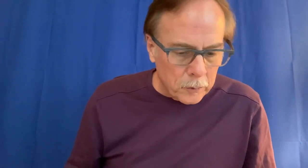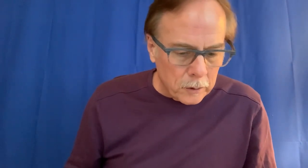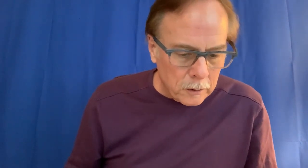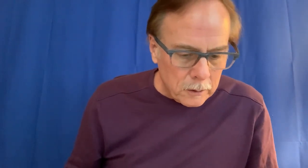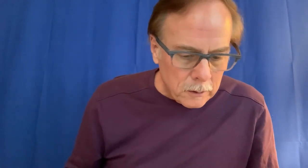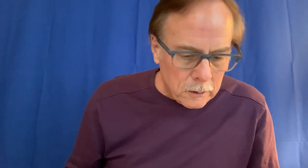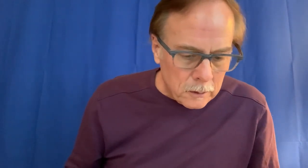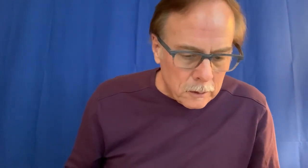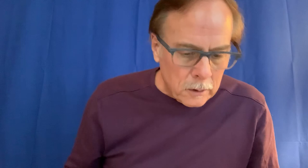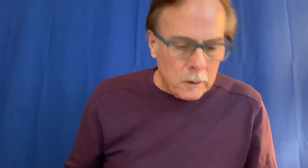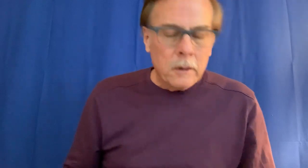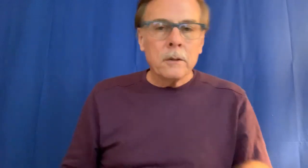prescription. So